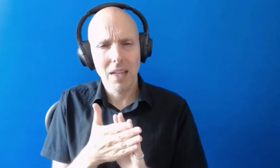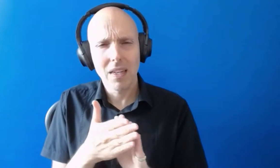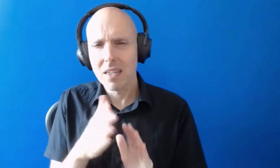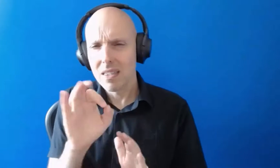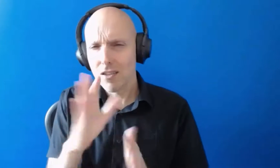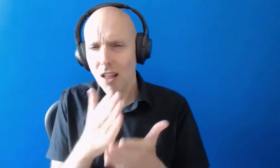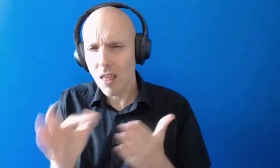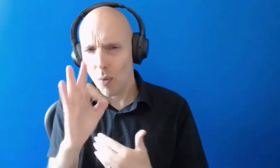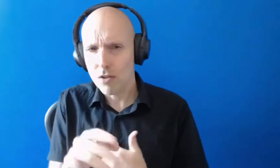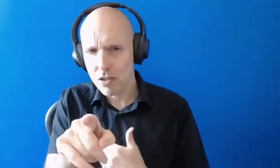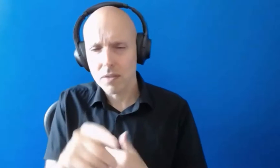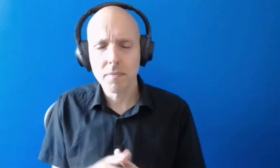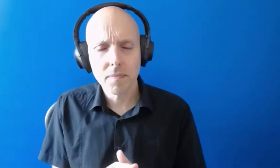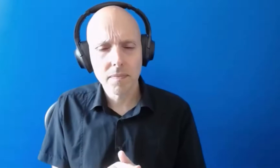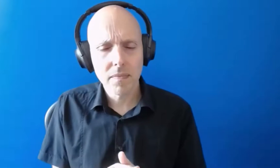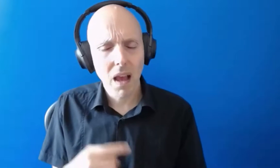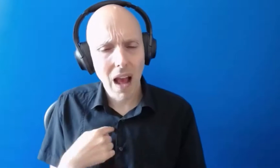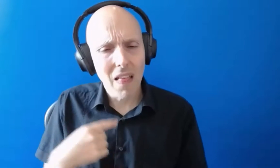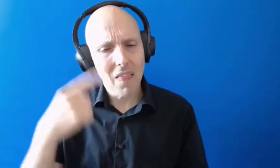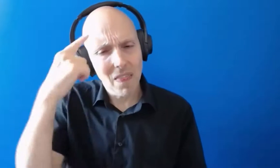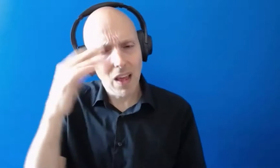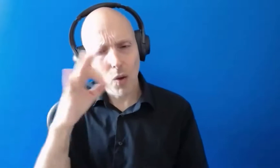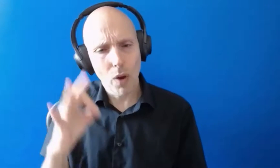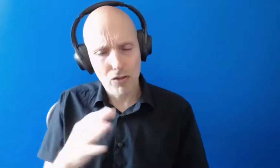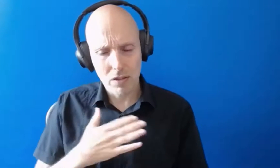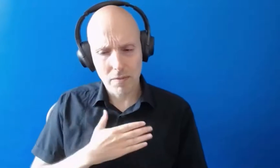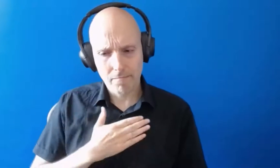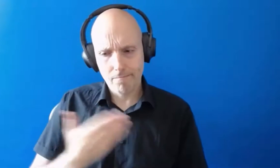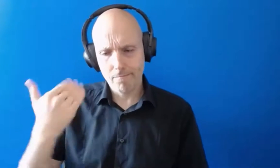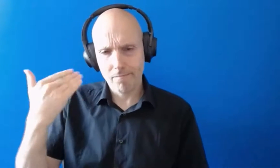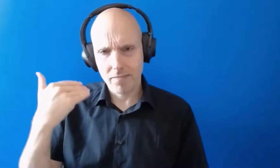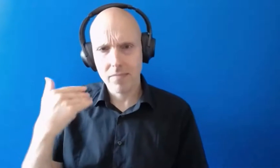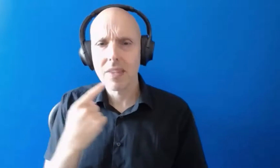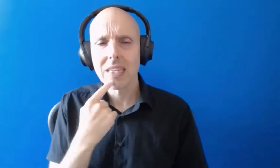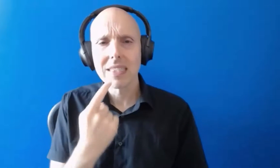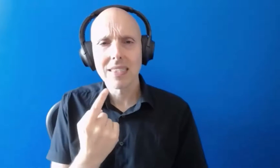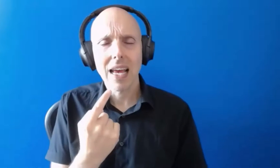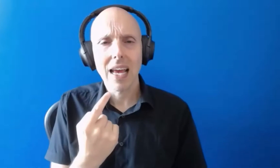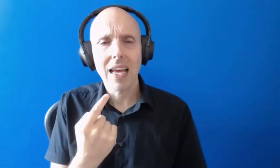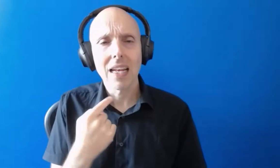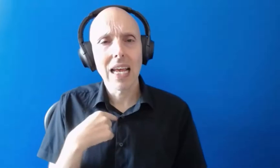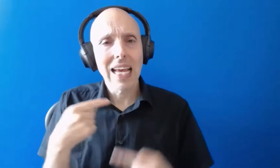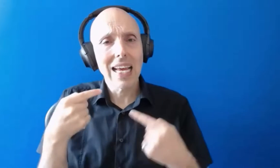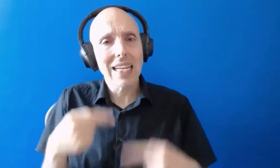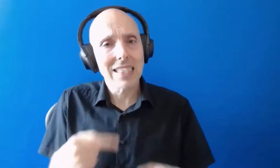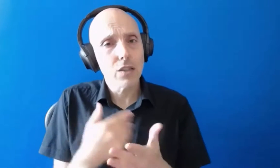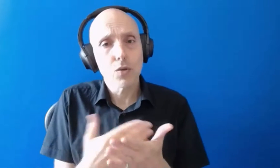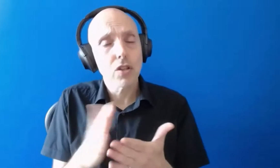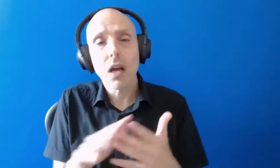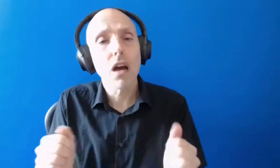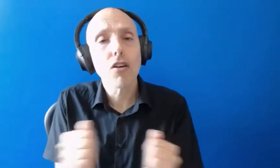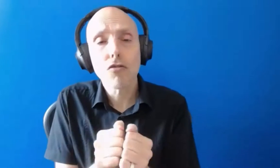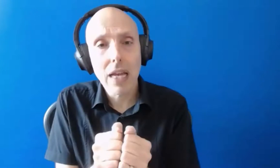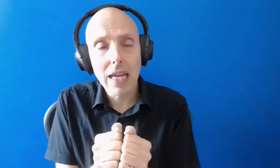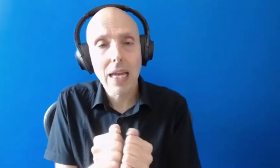question is is based on that person's experience maybe that where they've not received their consent to share that the supplies of the